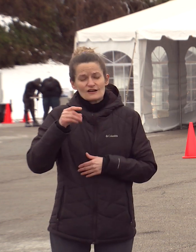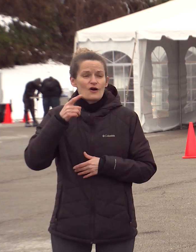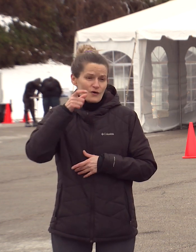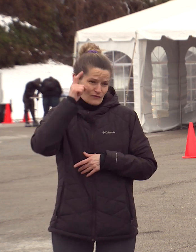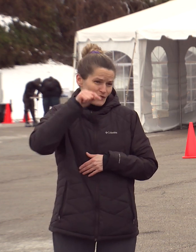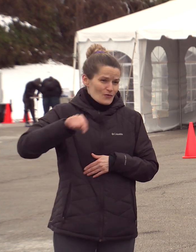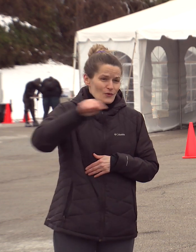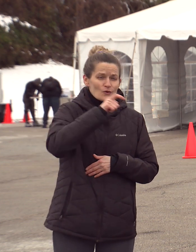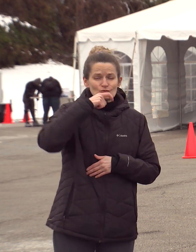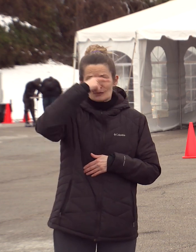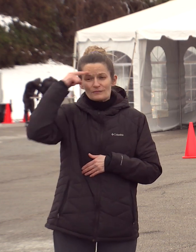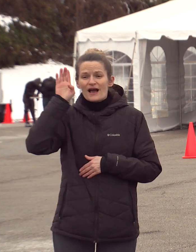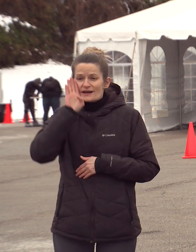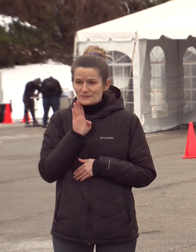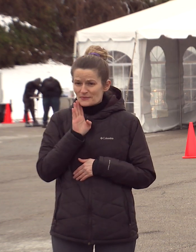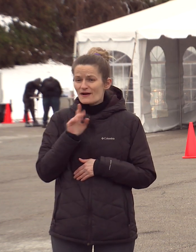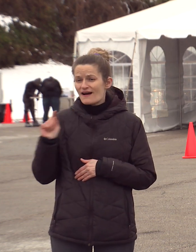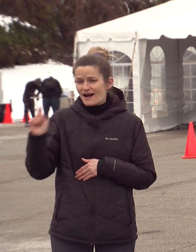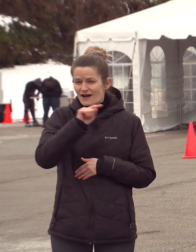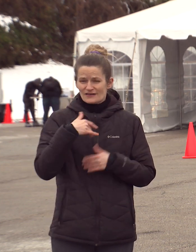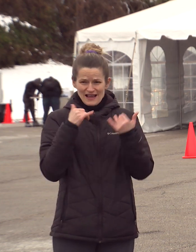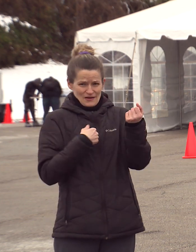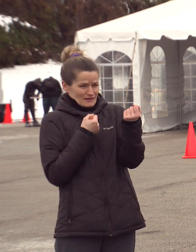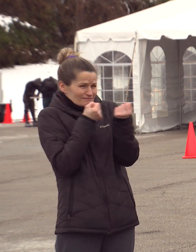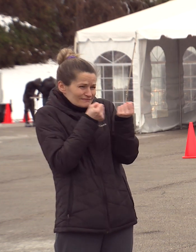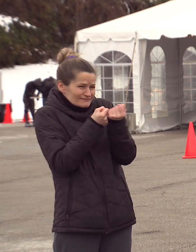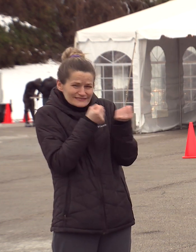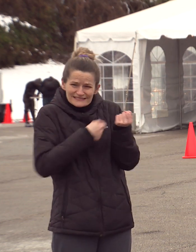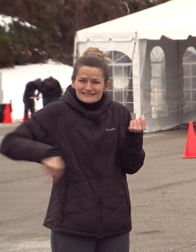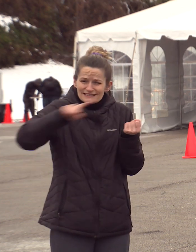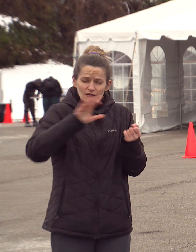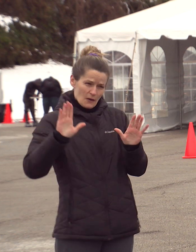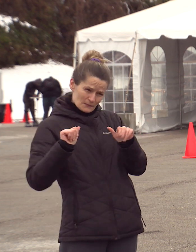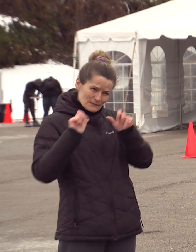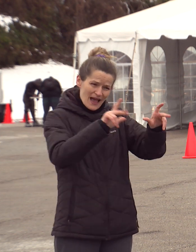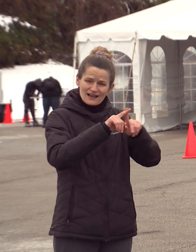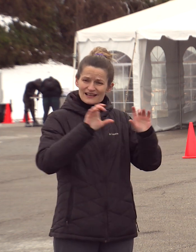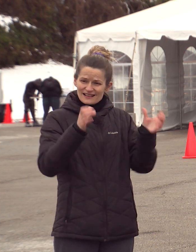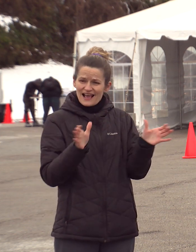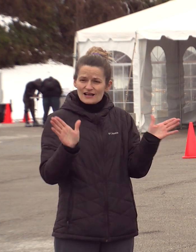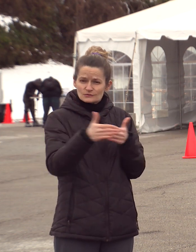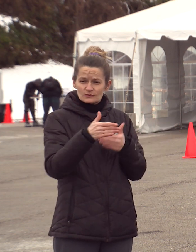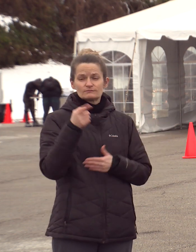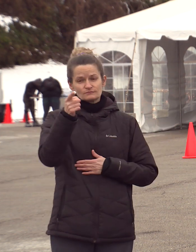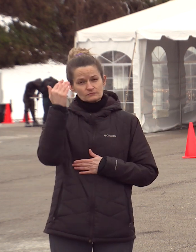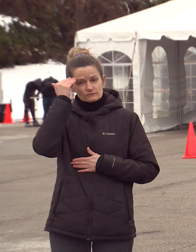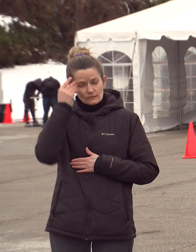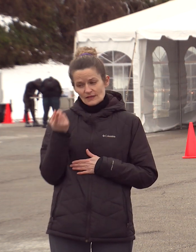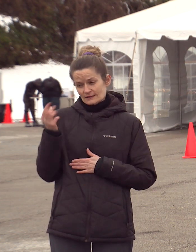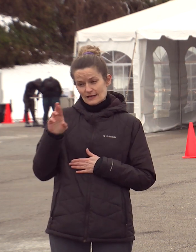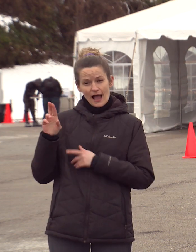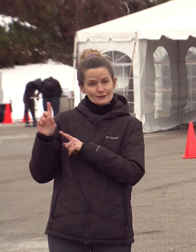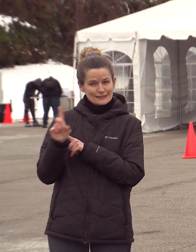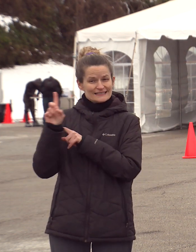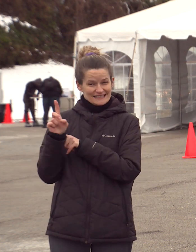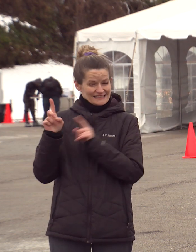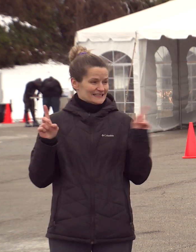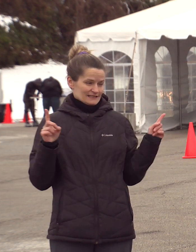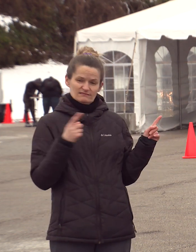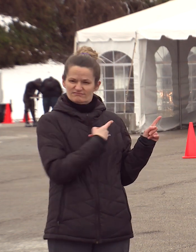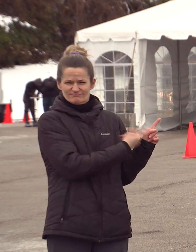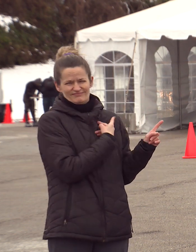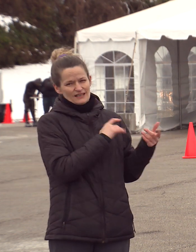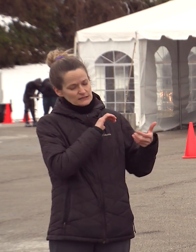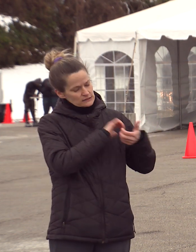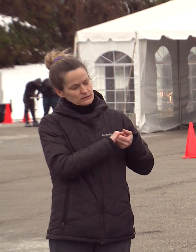a return to the classroom, as you all know, Dr. D and I, we want this to be done with the best safety